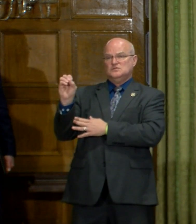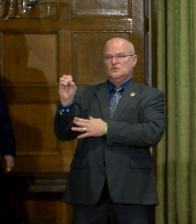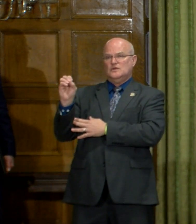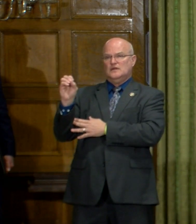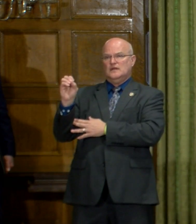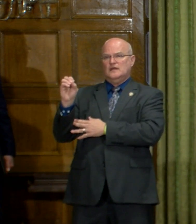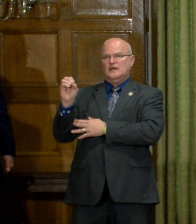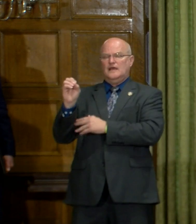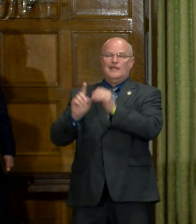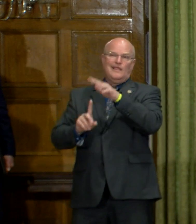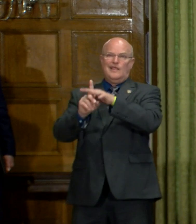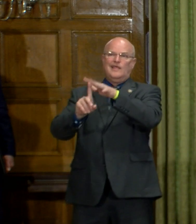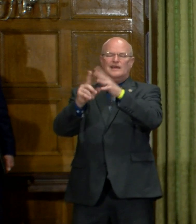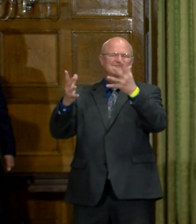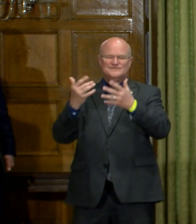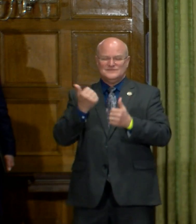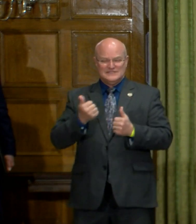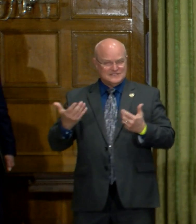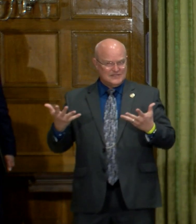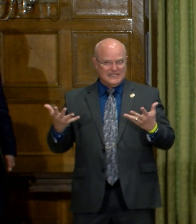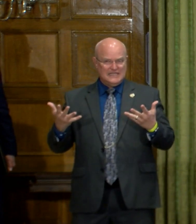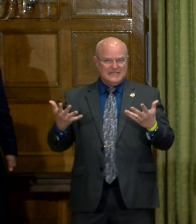they all show up.